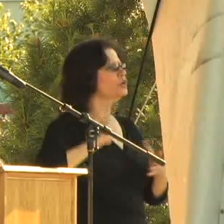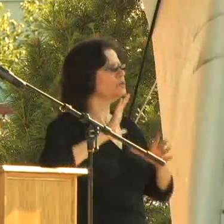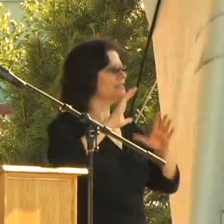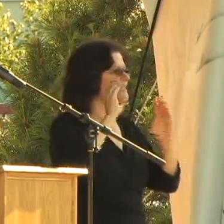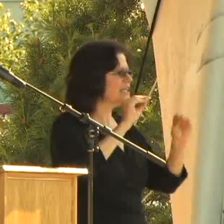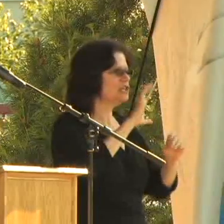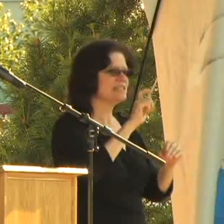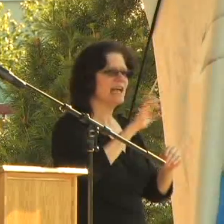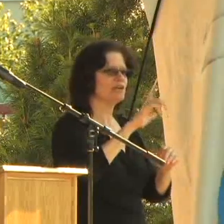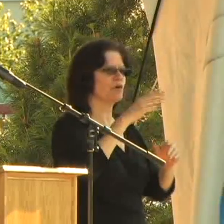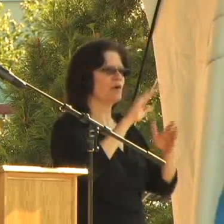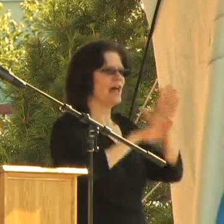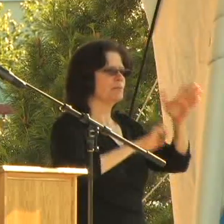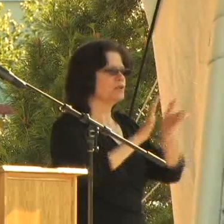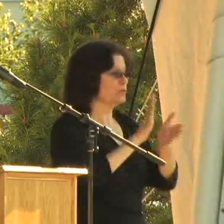Central Elementary School.